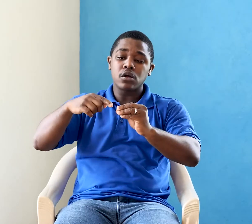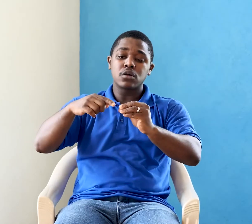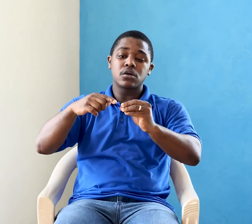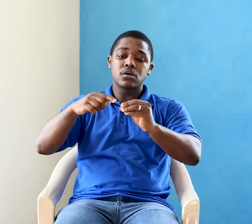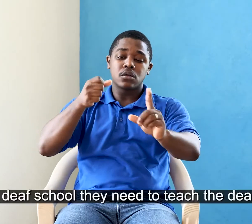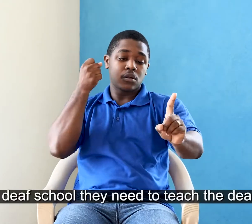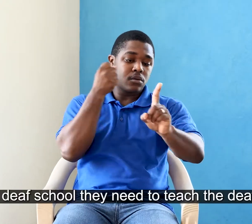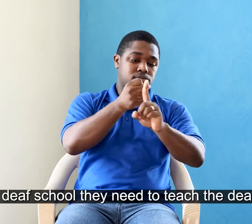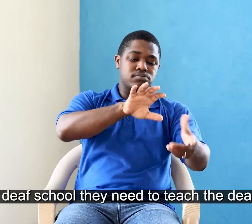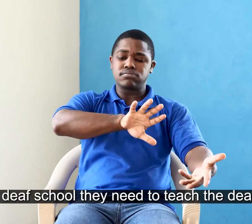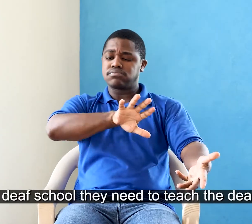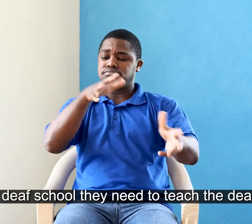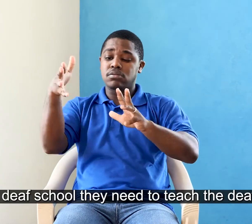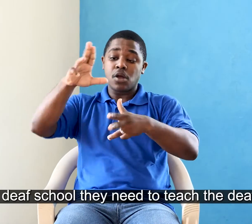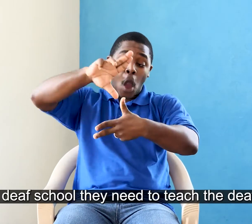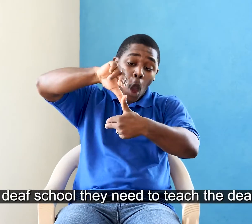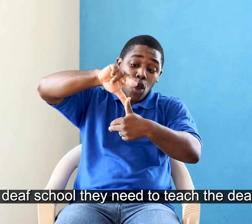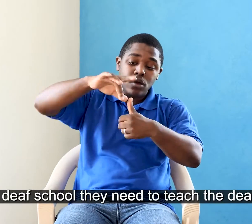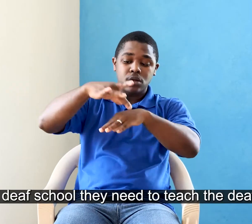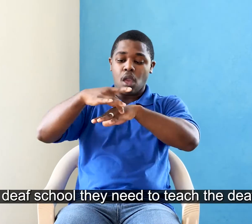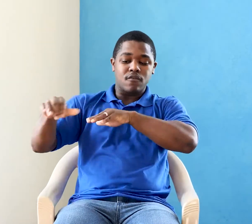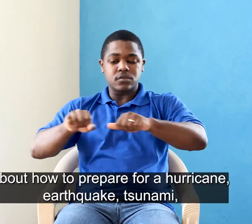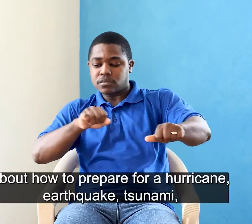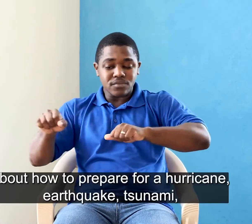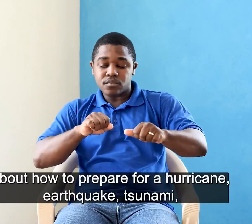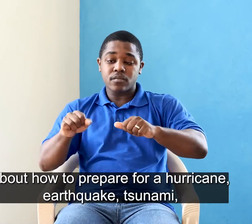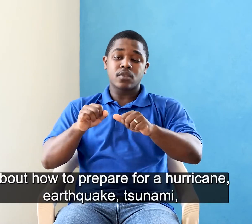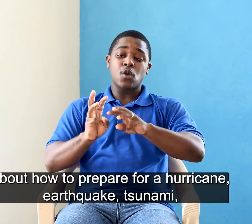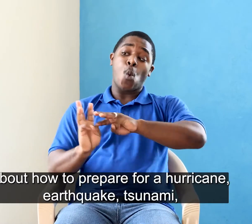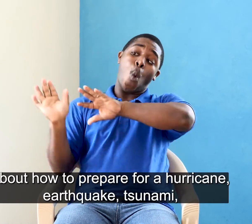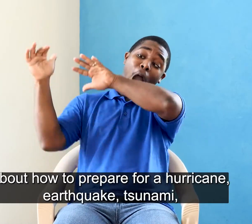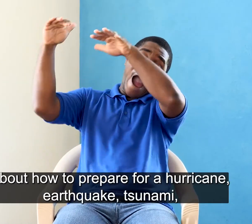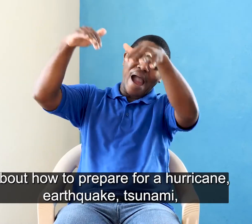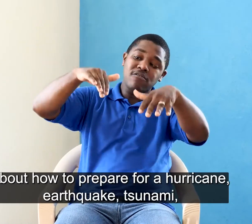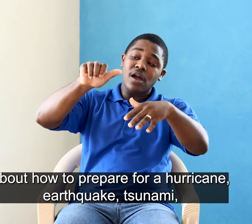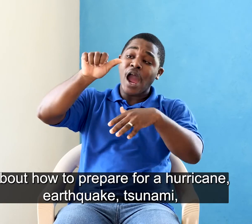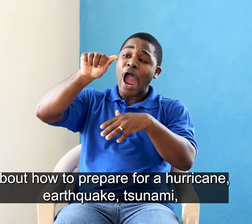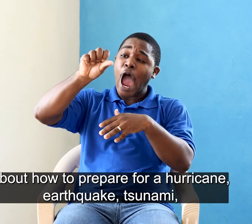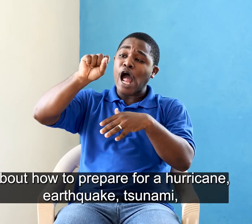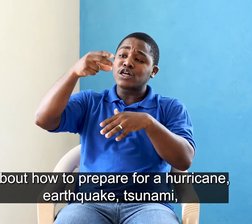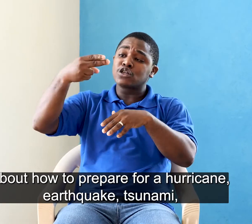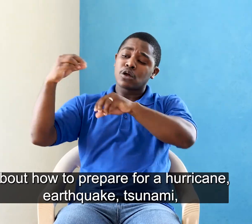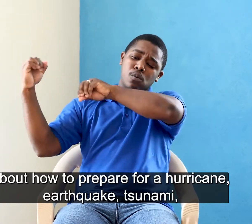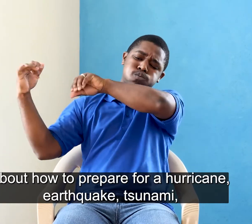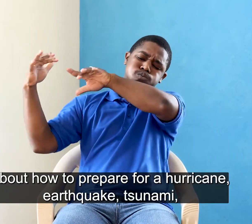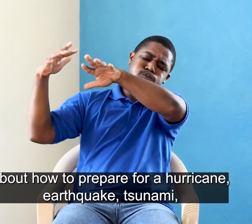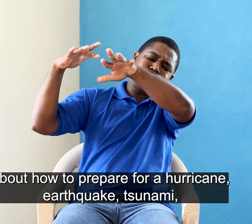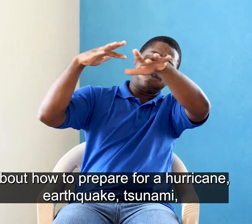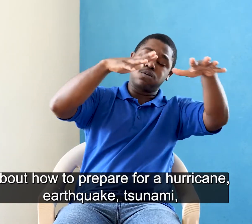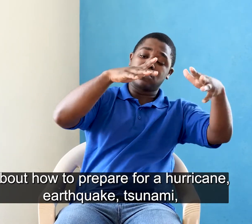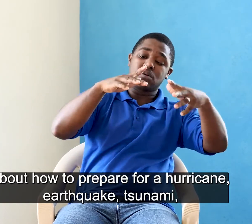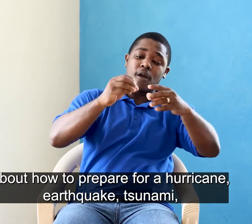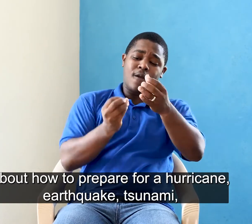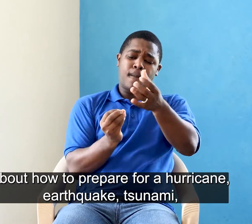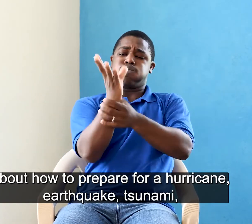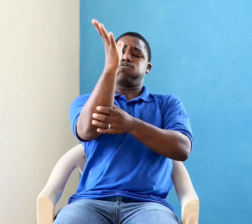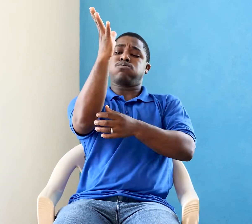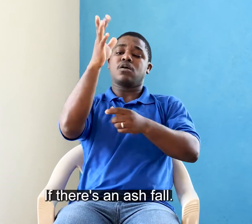At the deaf school, they need to teach the deaf about how to prepare for hurricanes, perhaps earthquakes, tsunami. If there is